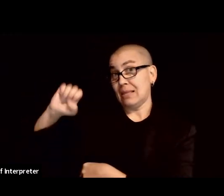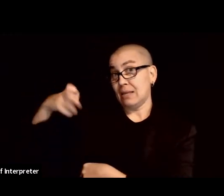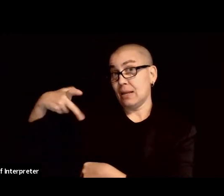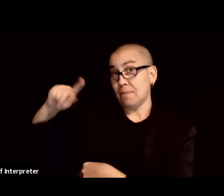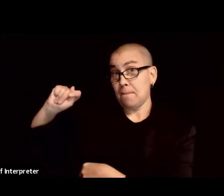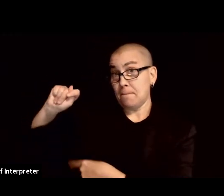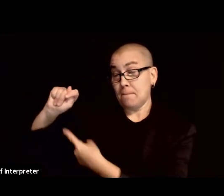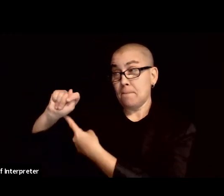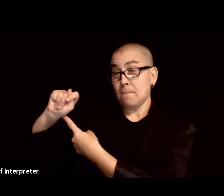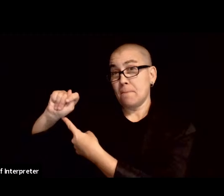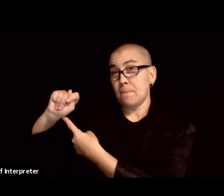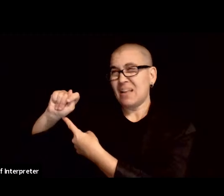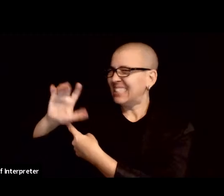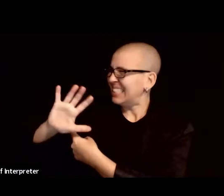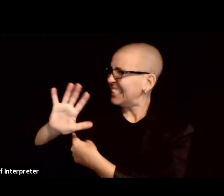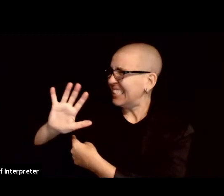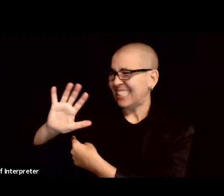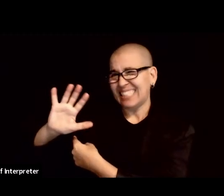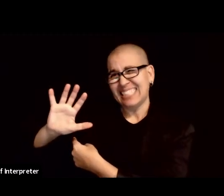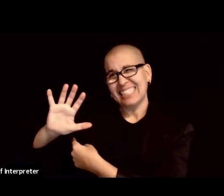October, so we should have those numbers soon.